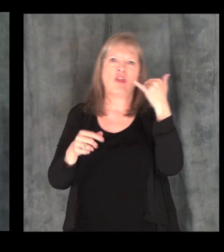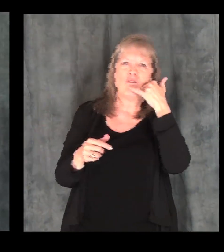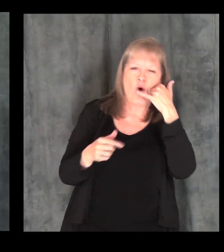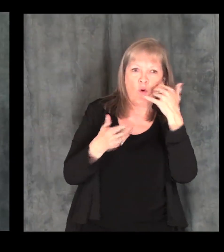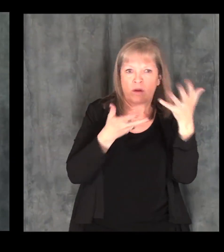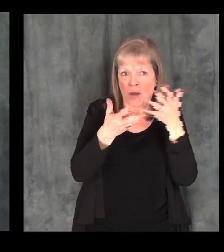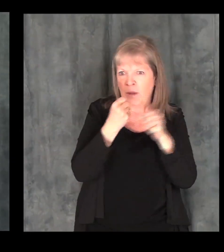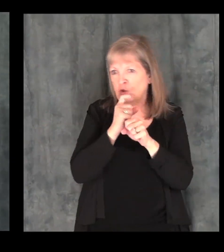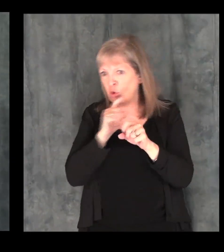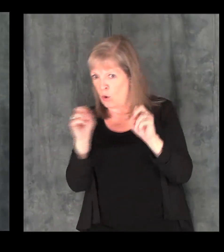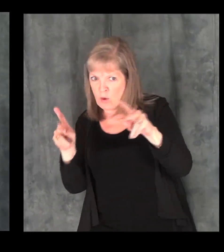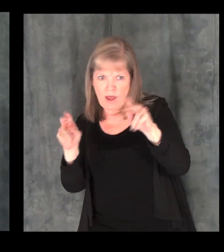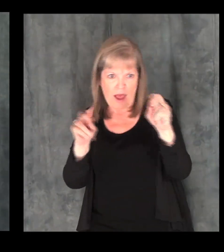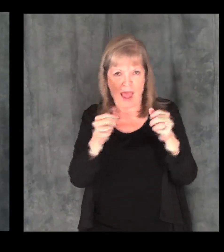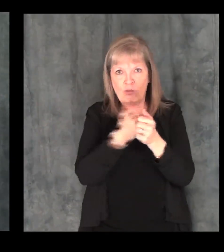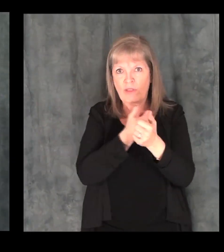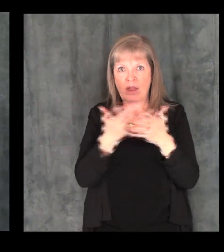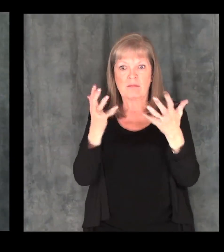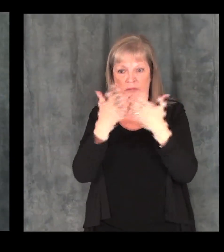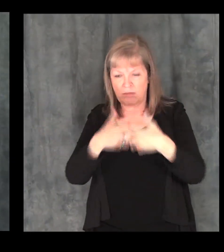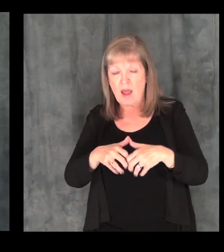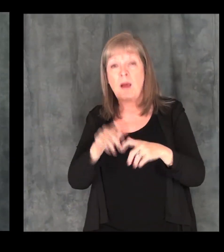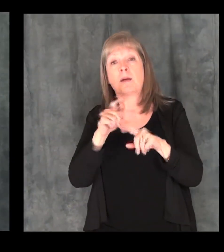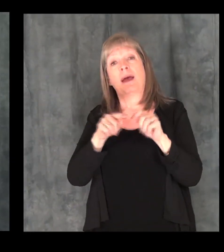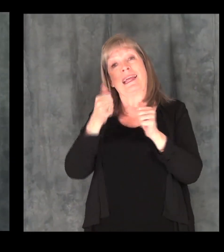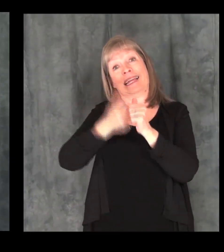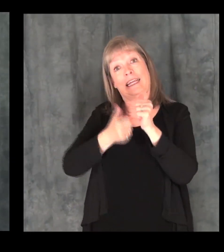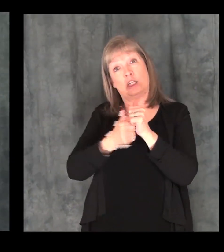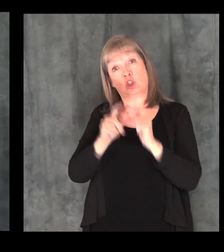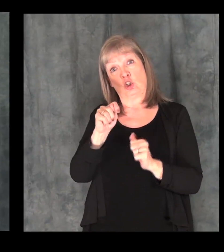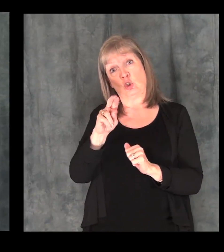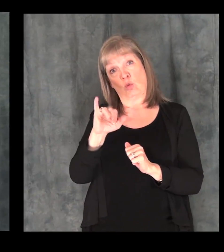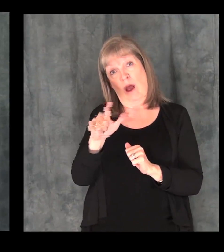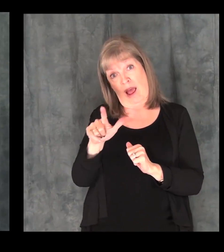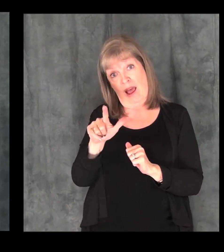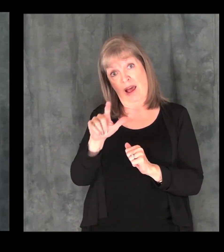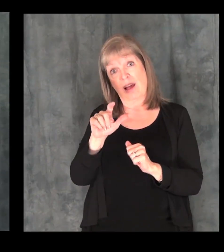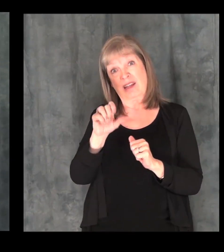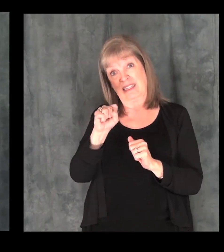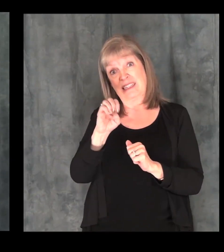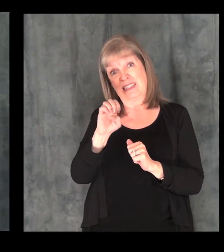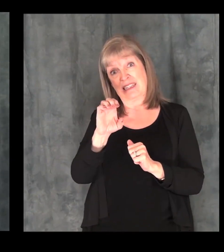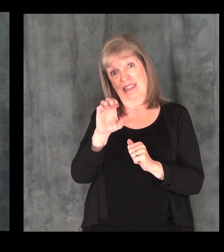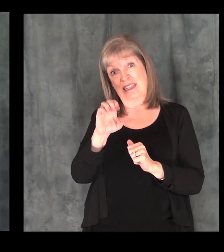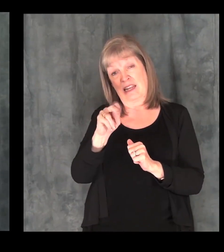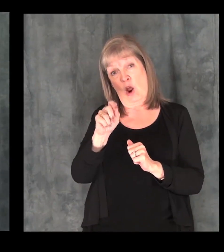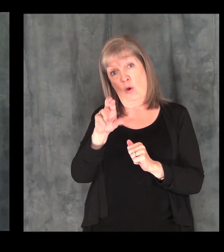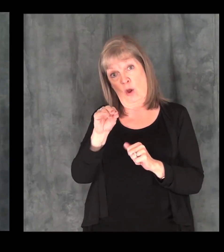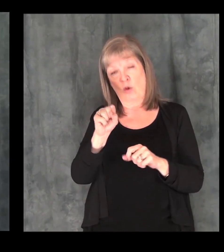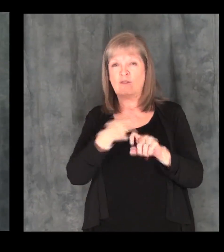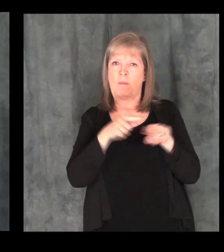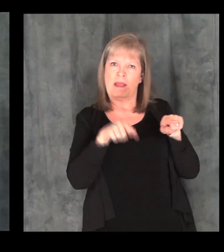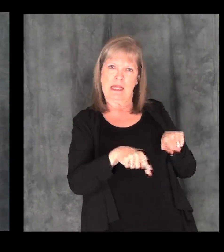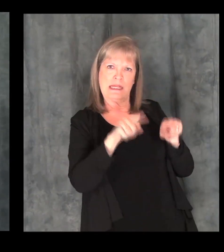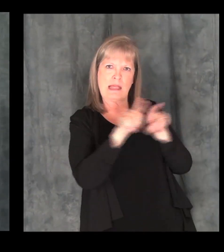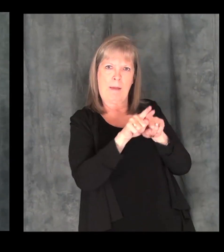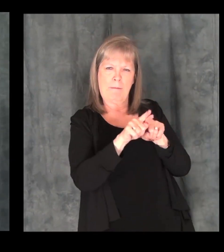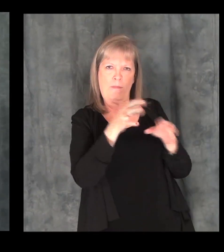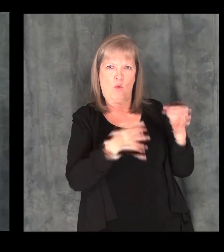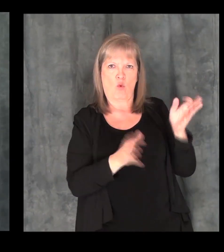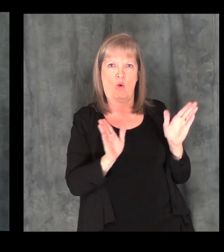make sure everything was happening. But each of the trial scenarios operated out of the same courtroom throughout the